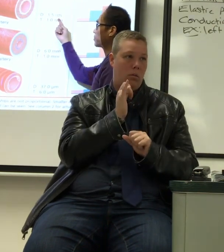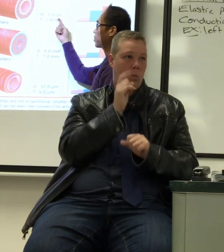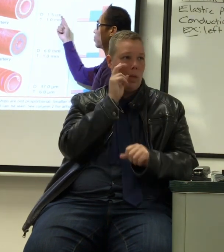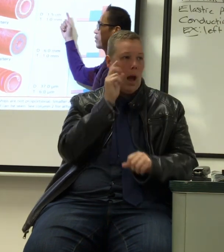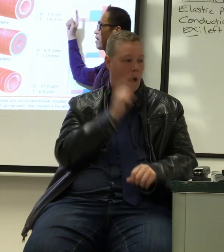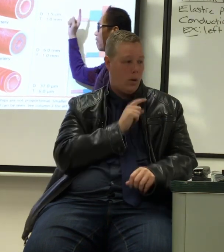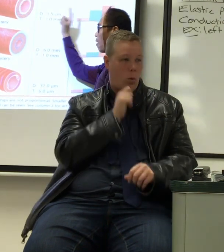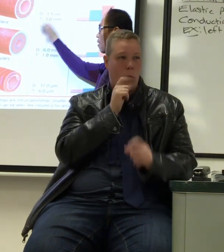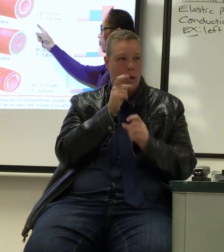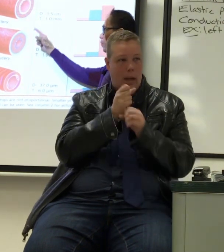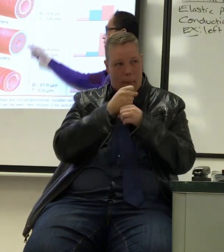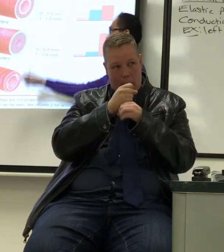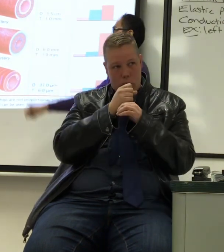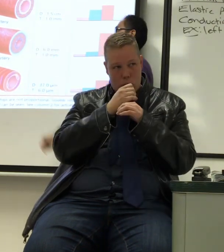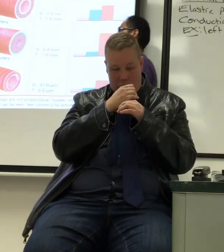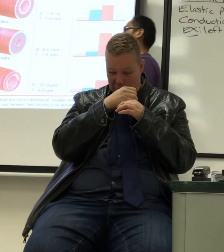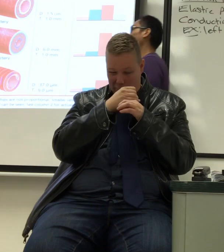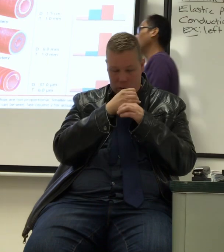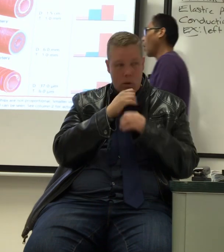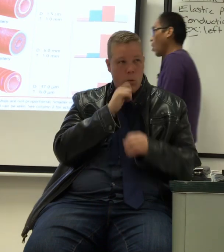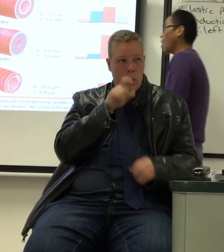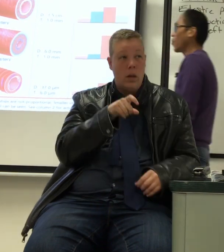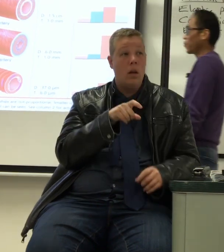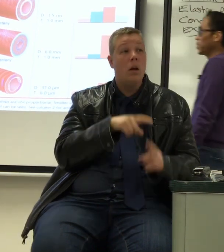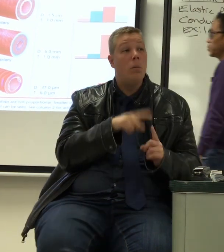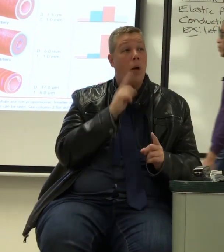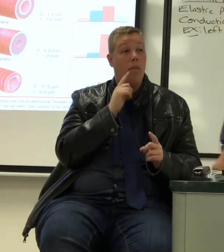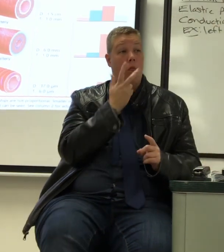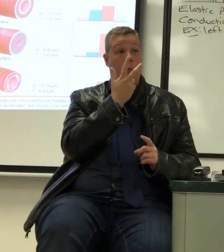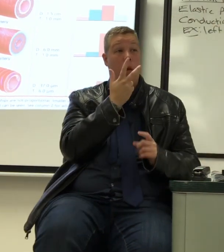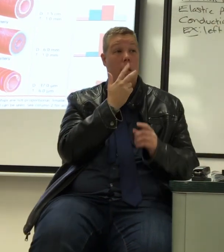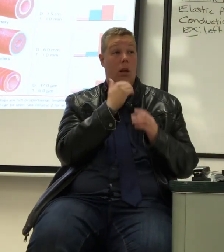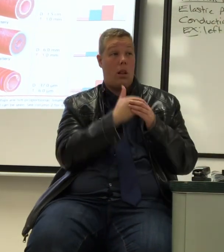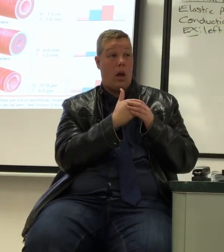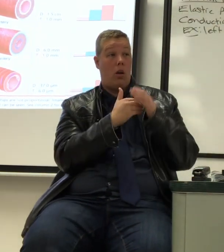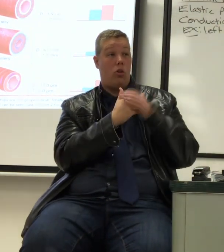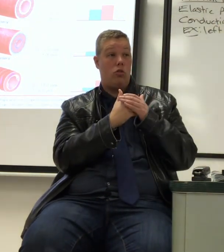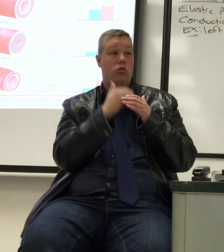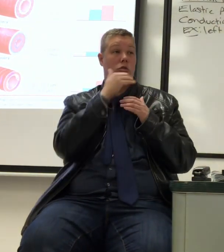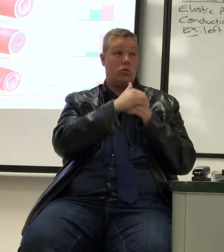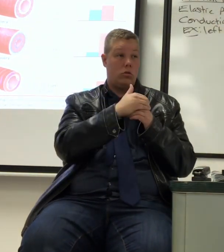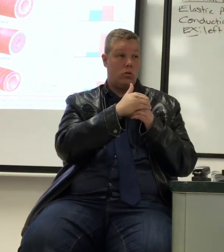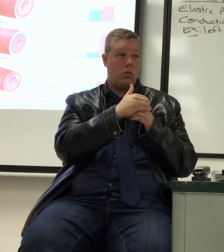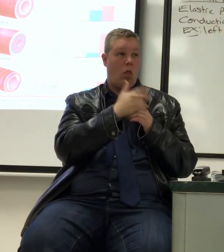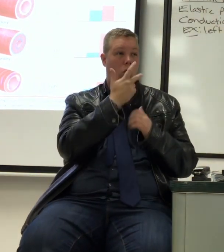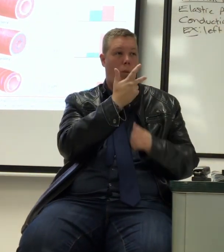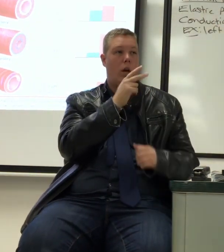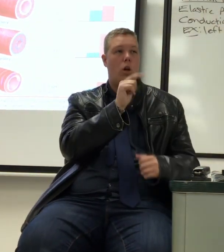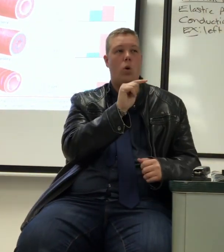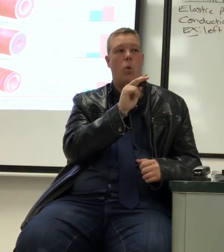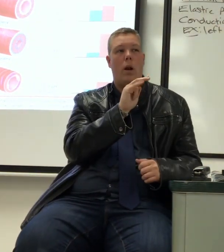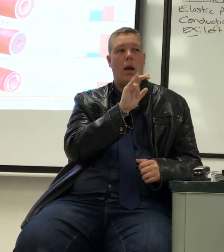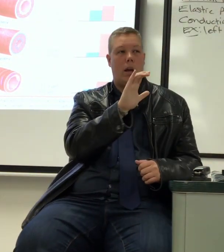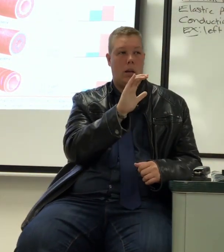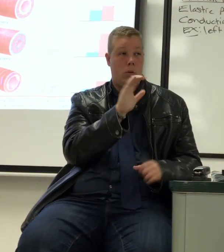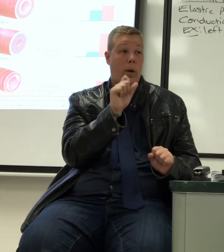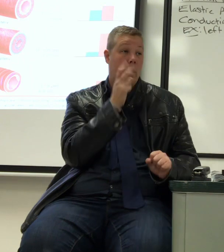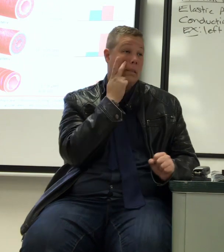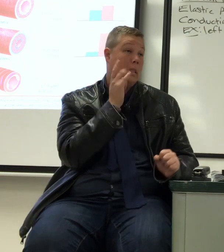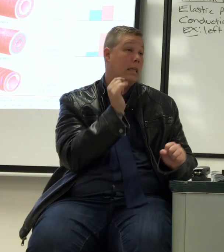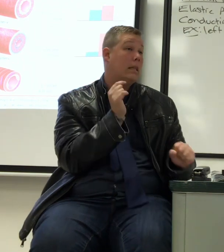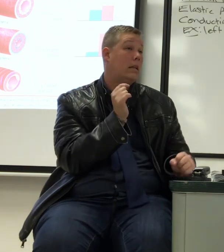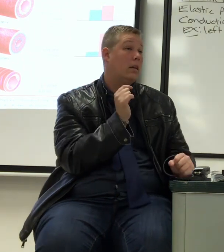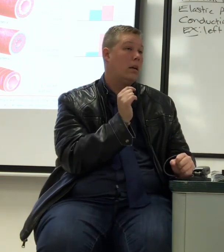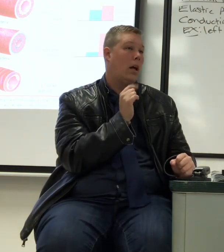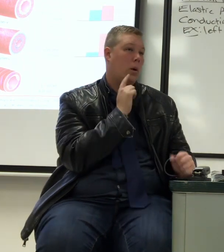for a microscope. We have all three layers, all three tunics. I'll just put a 3, and you